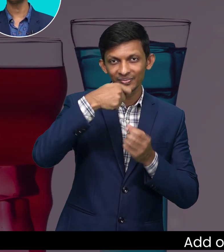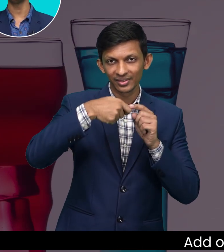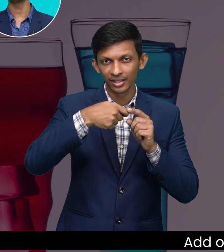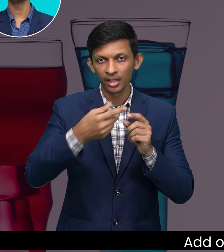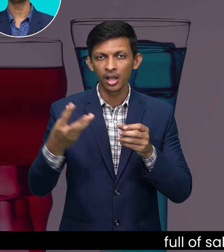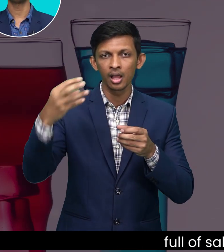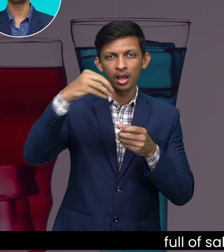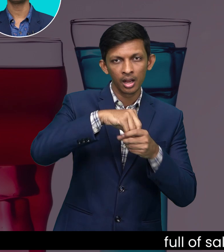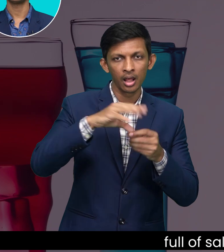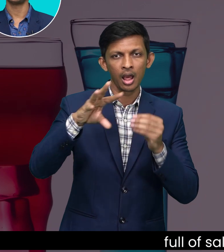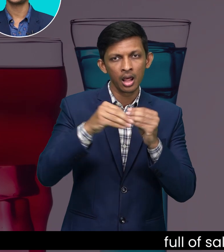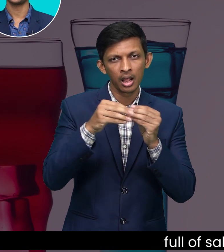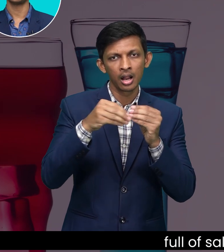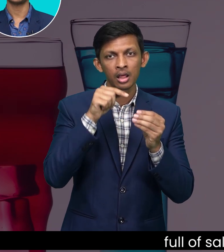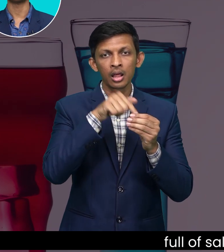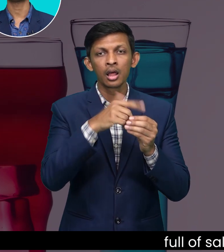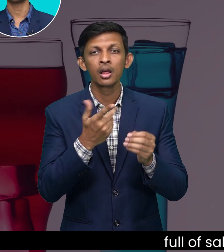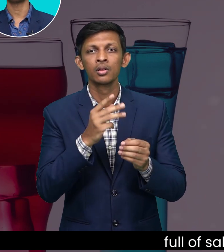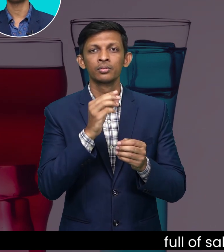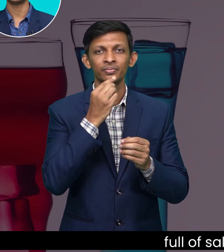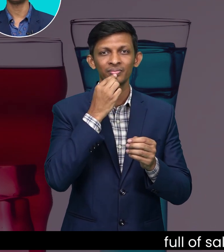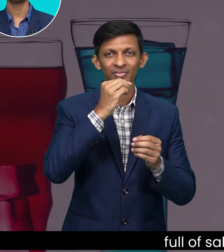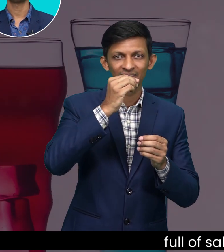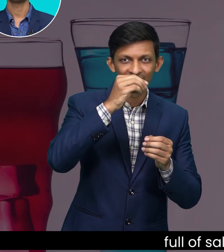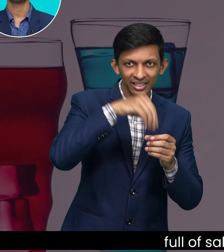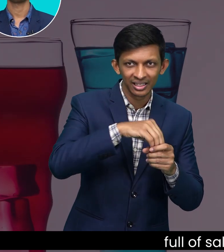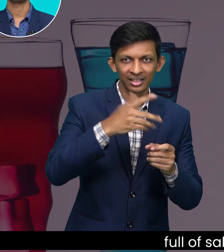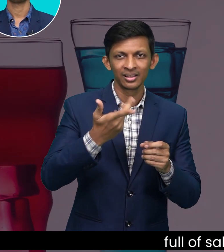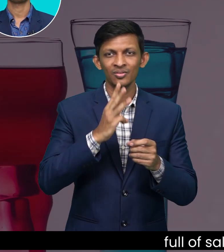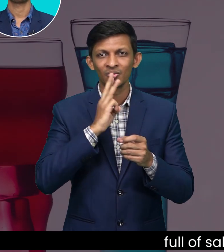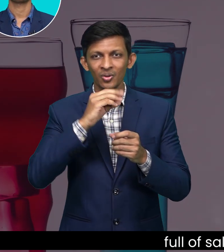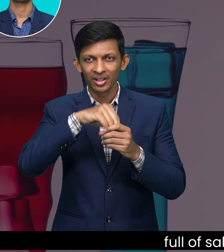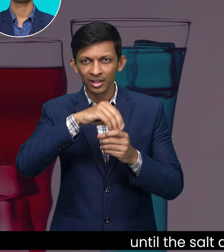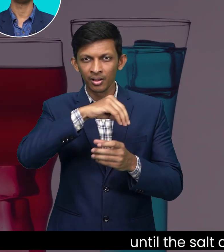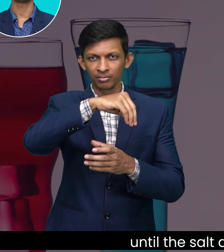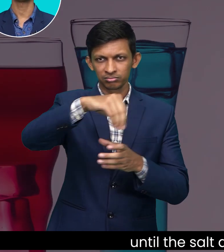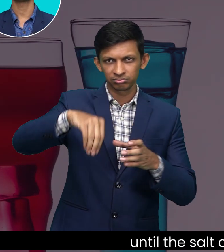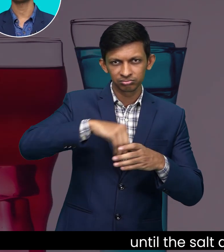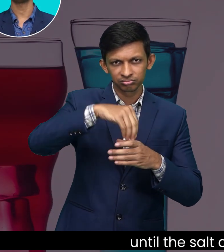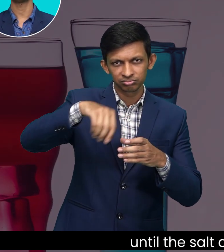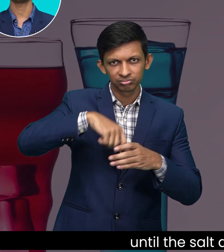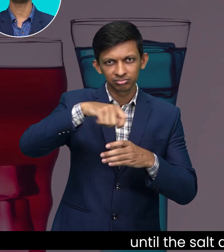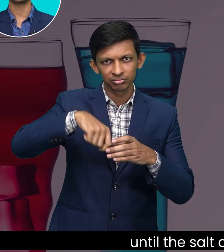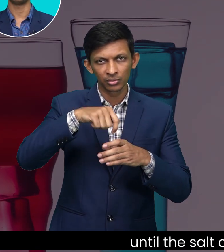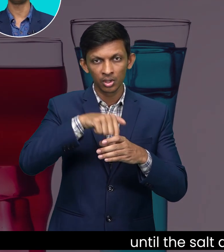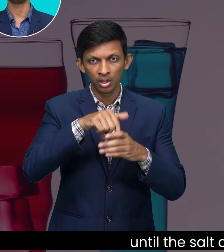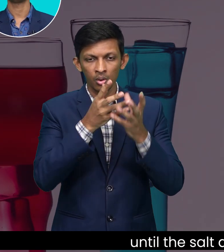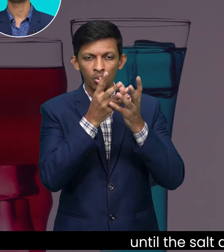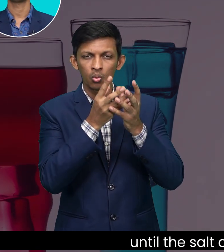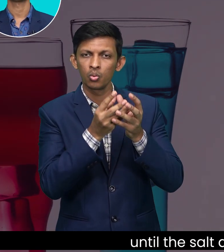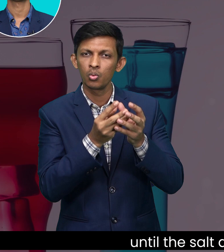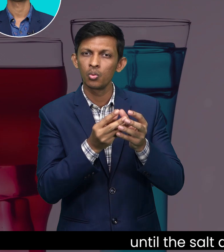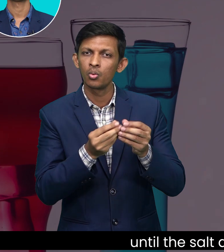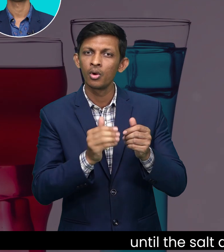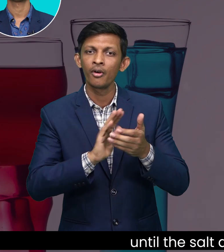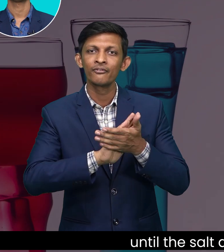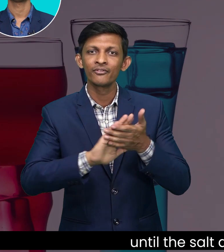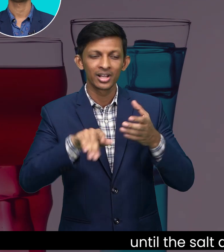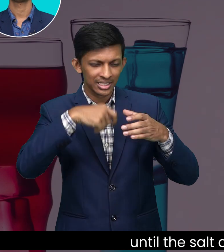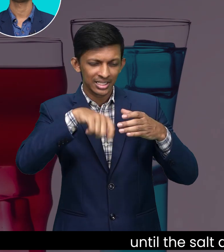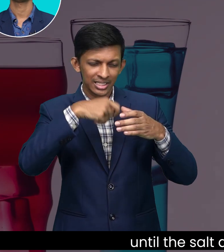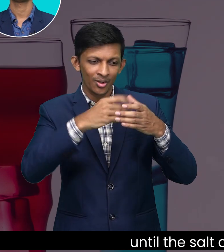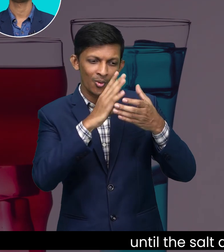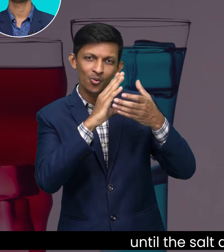Add 1 teaspoonful of salt and stir it well until the salt dissolves completely.